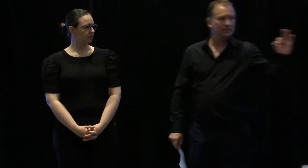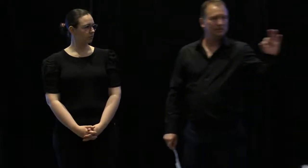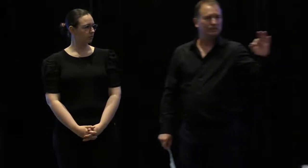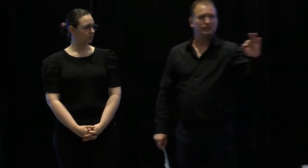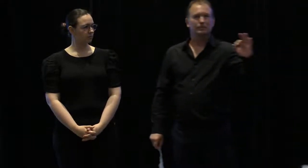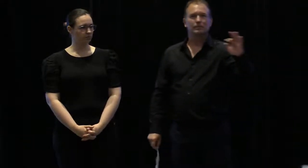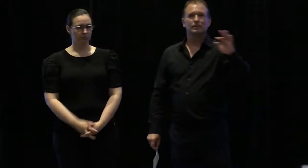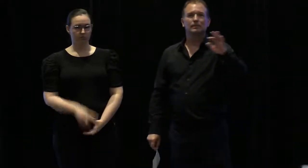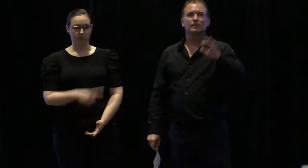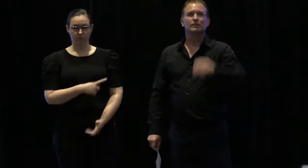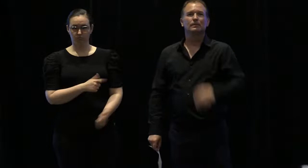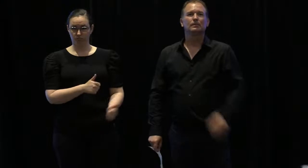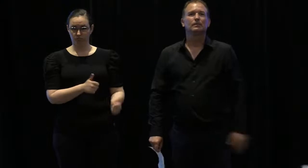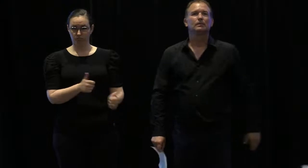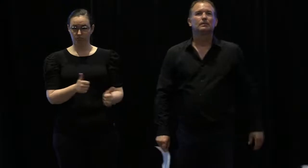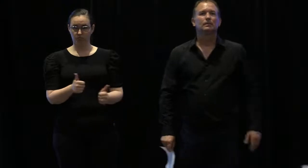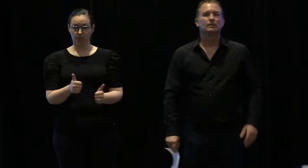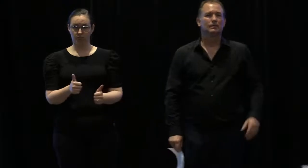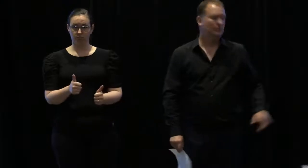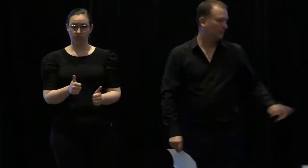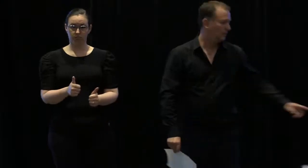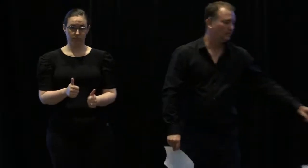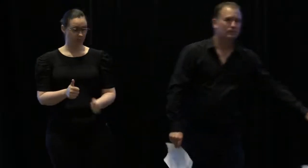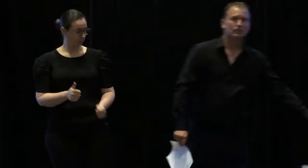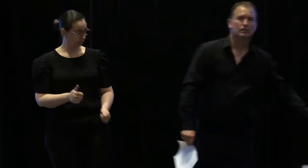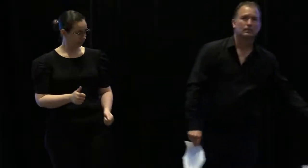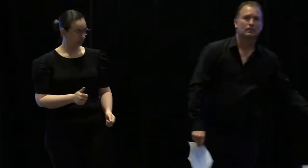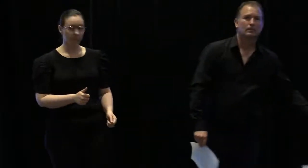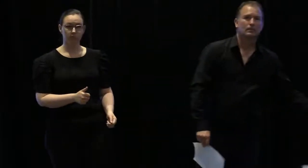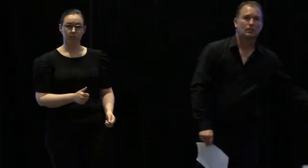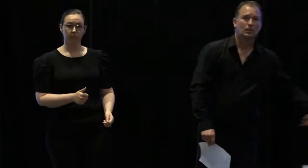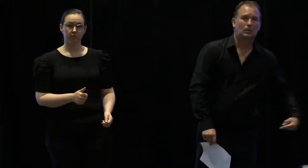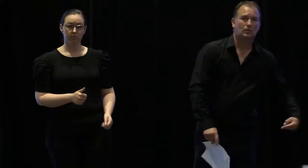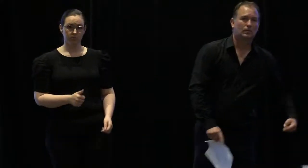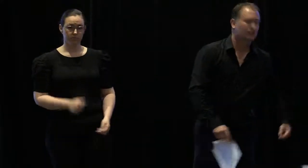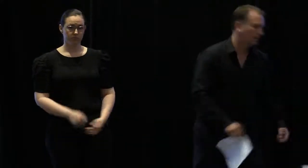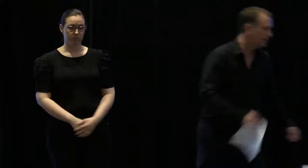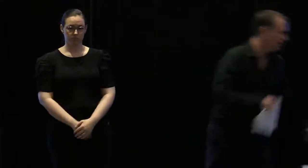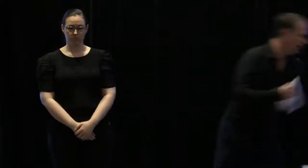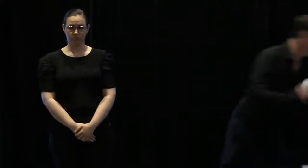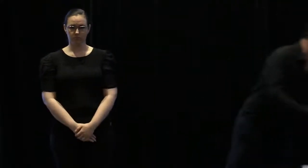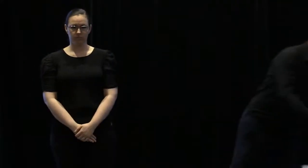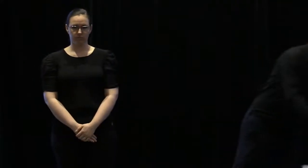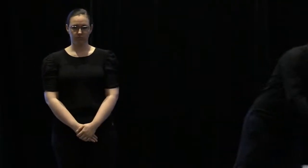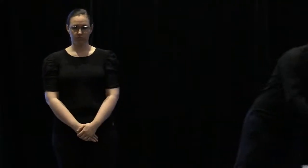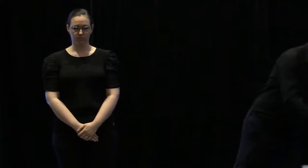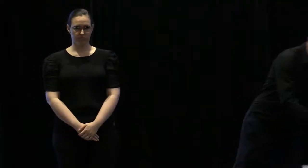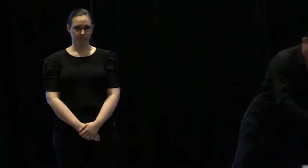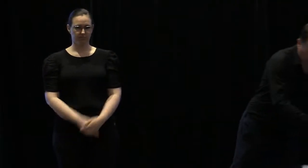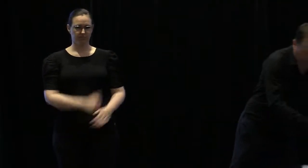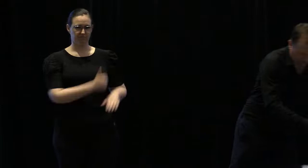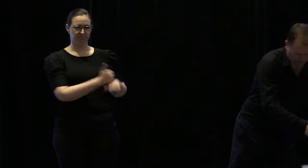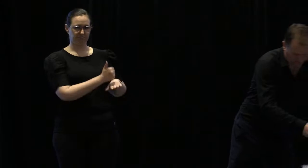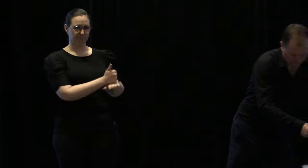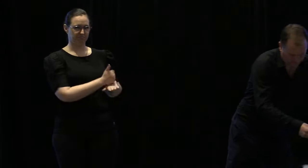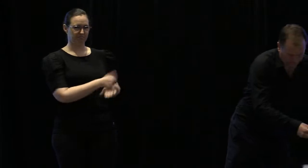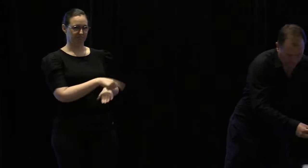Just making sure everyone is sorted and it looks like we're good. Do I need to pull the table